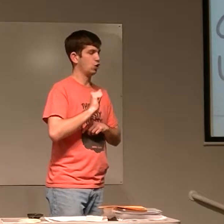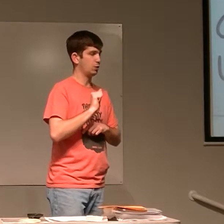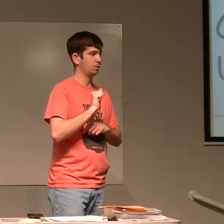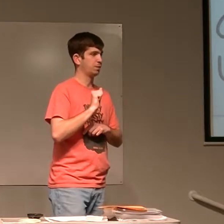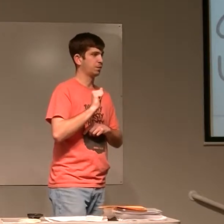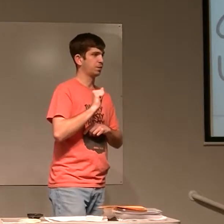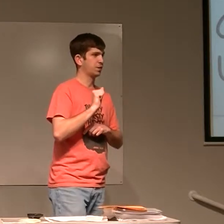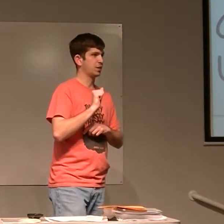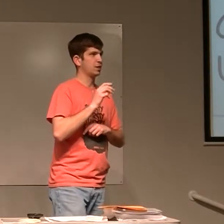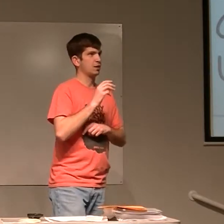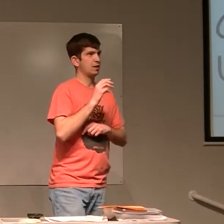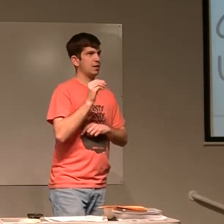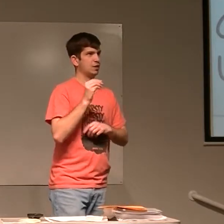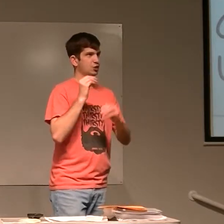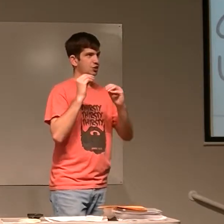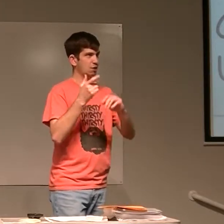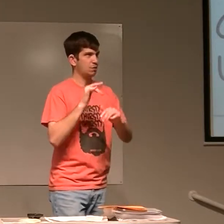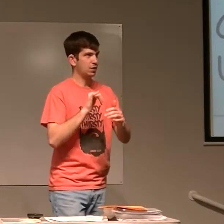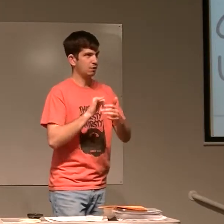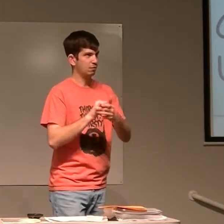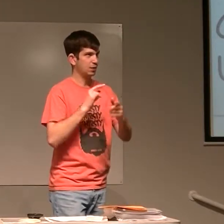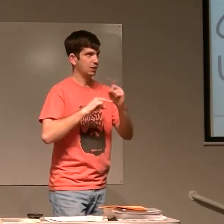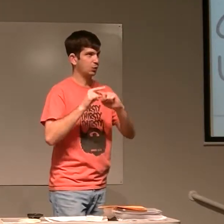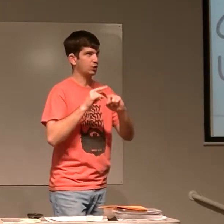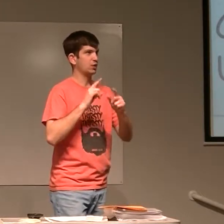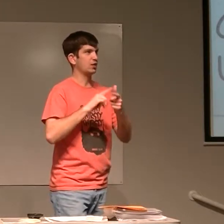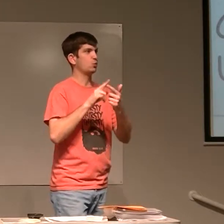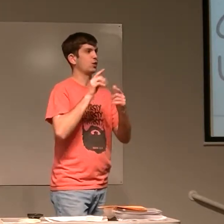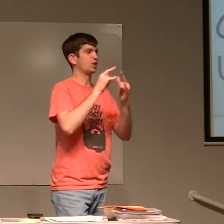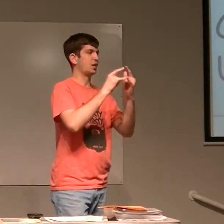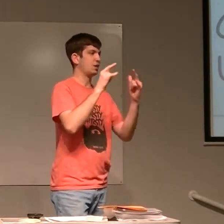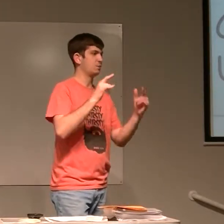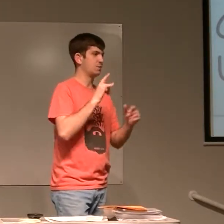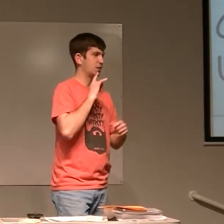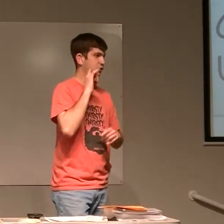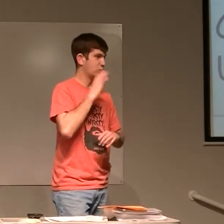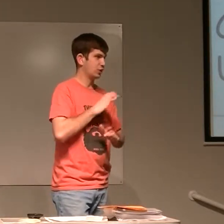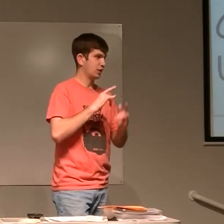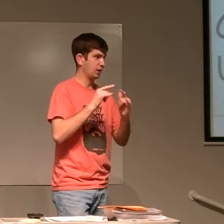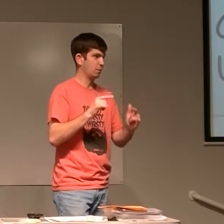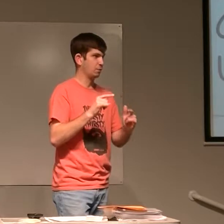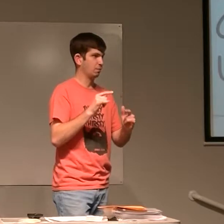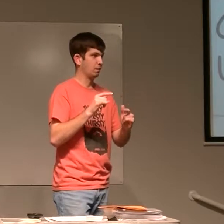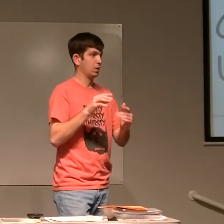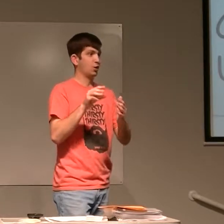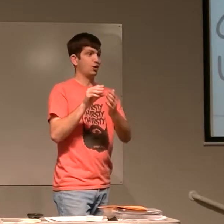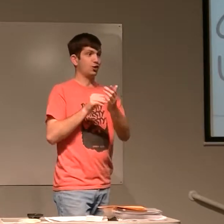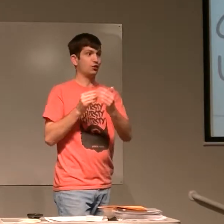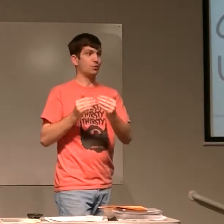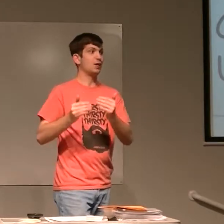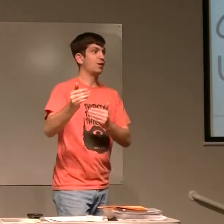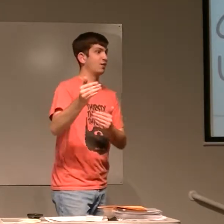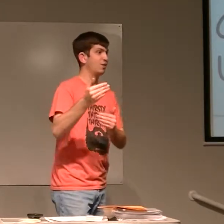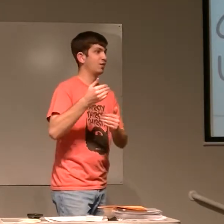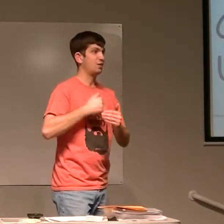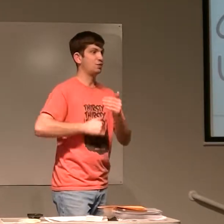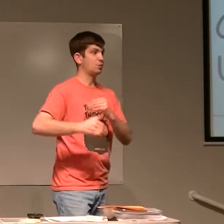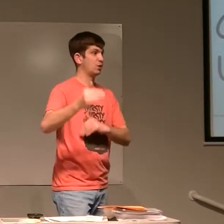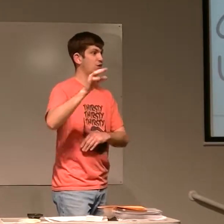Oklahoma, and she taught me sign language, and then I went to camp, Deaf Christian camp, learned from there, and then from there on